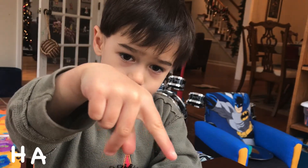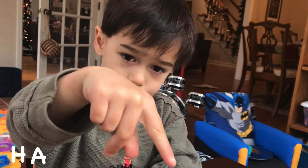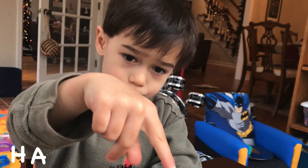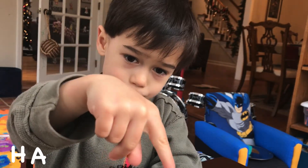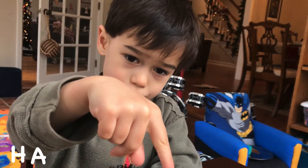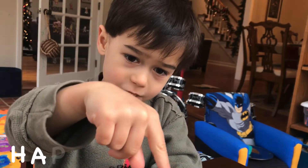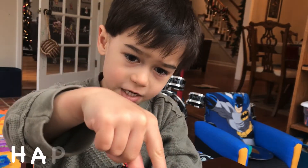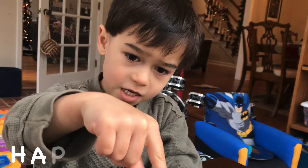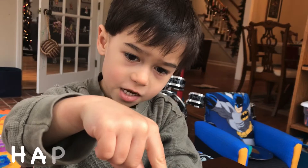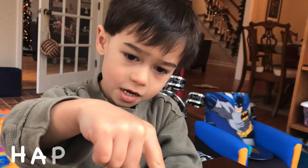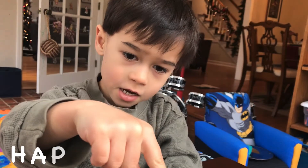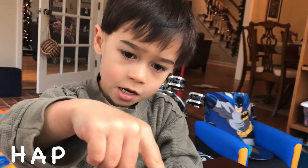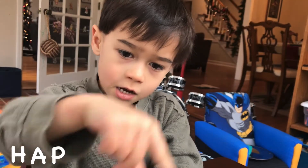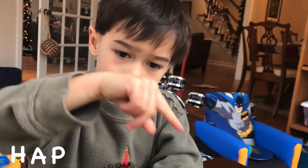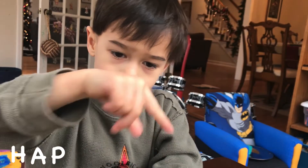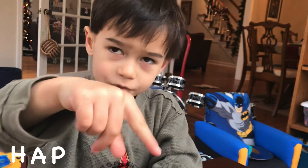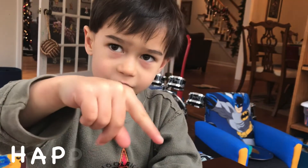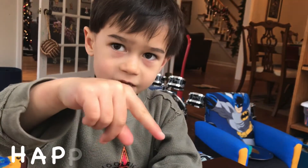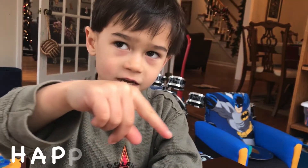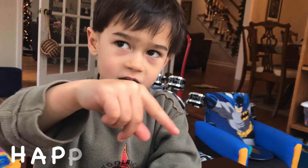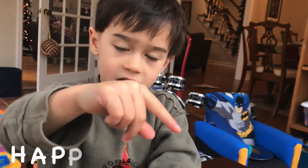P P